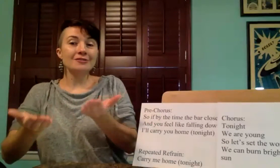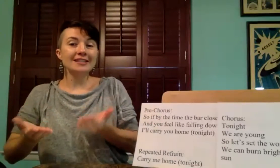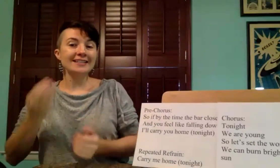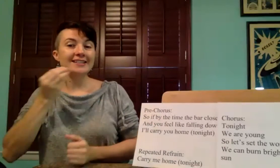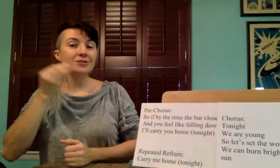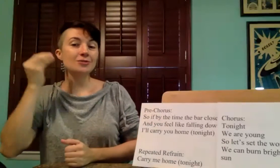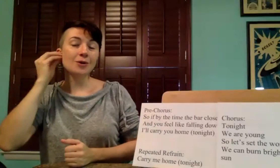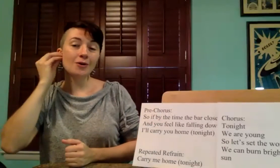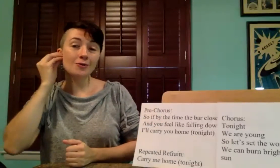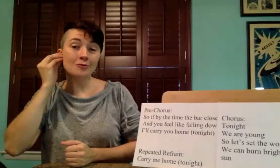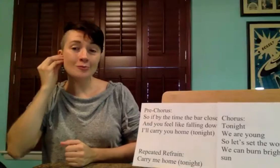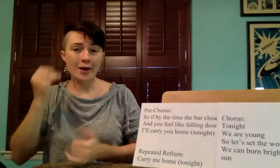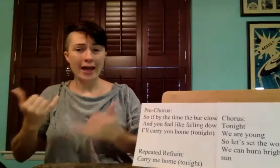carry you home